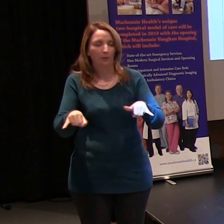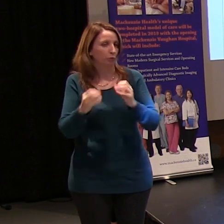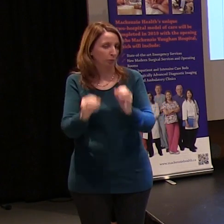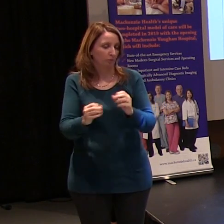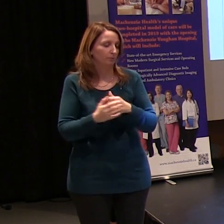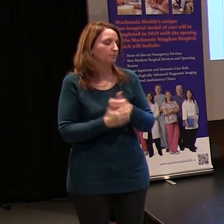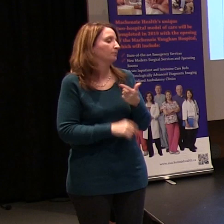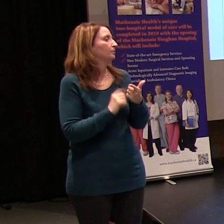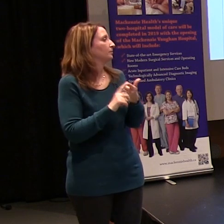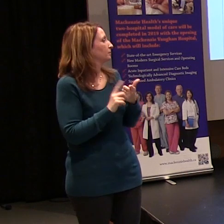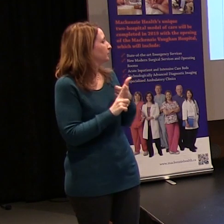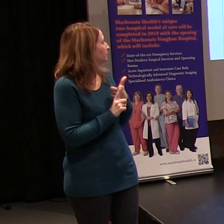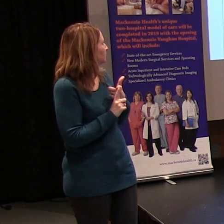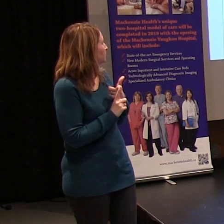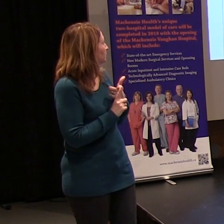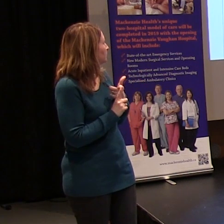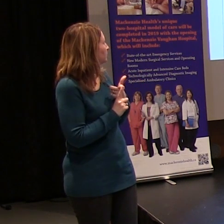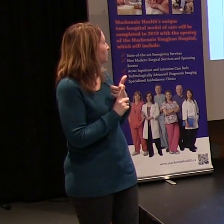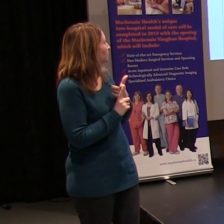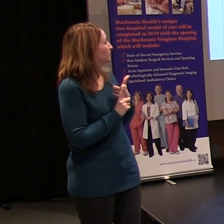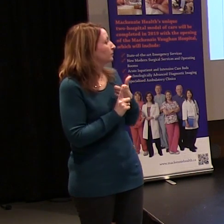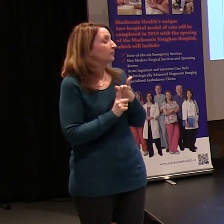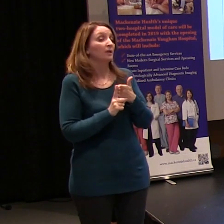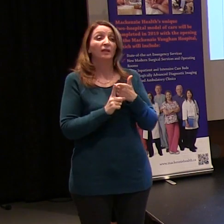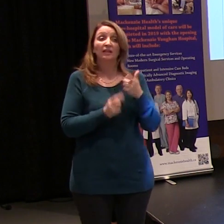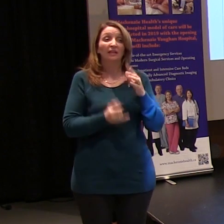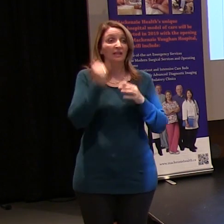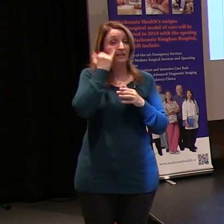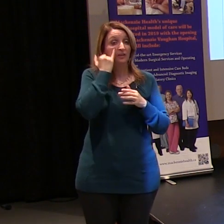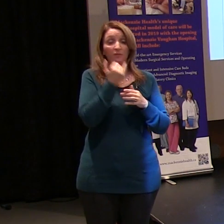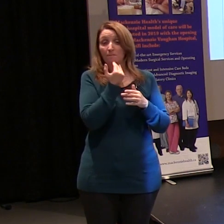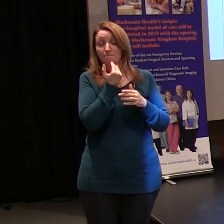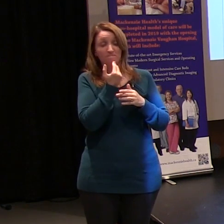benefit of better architecture